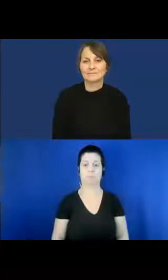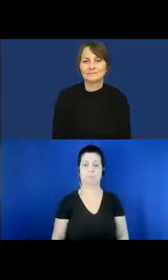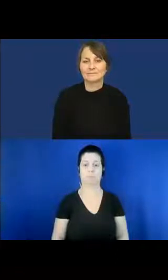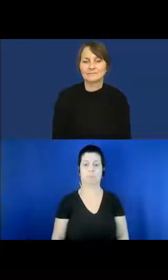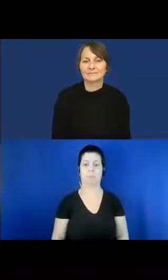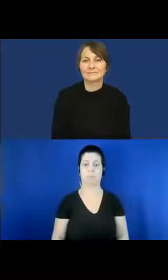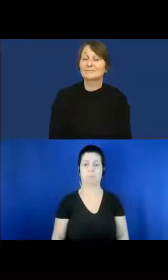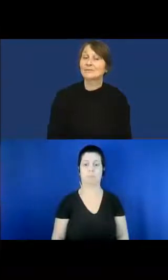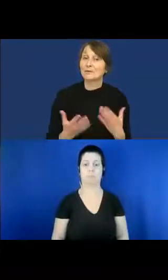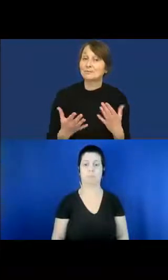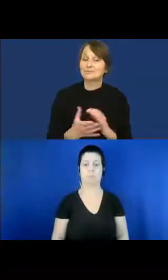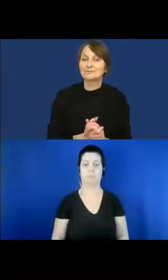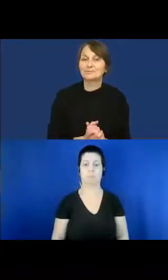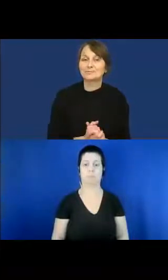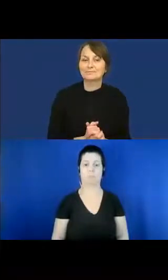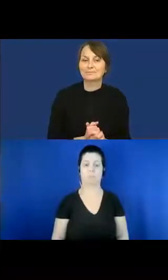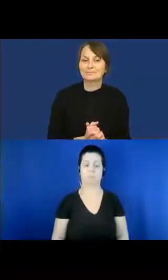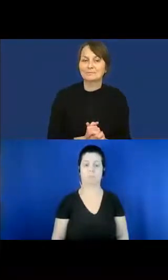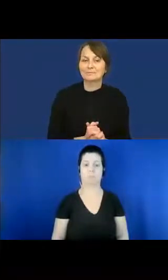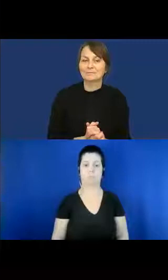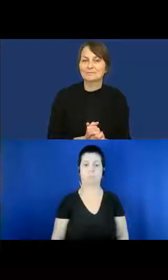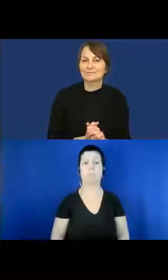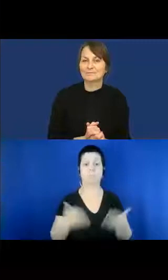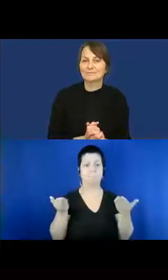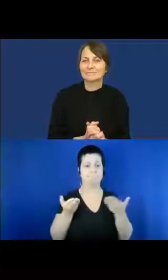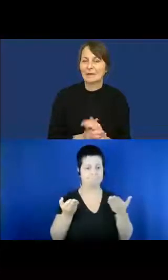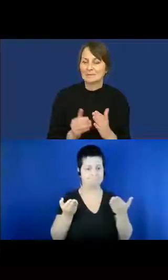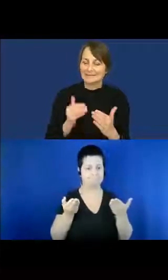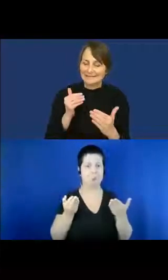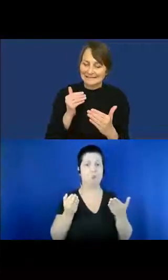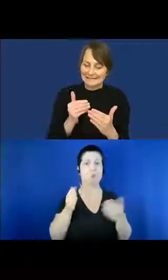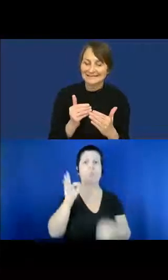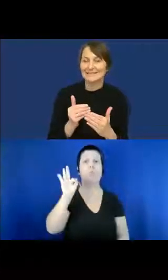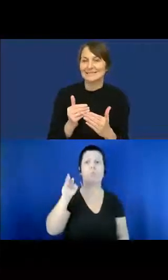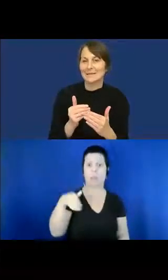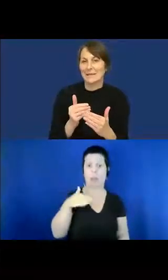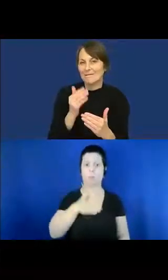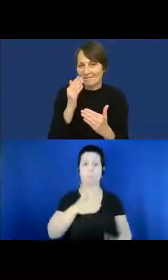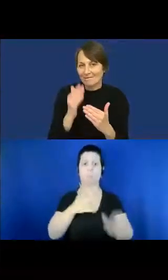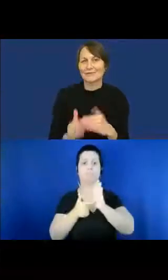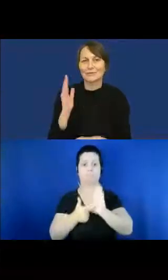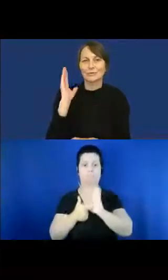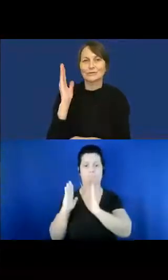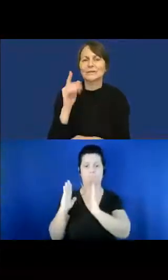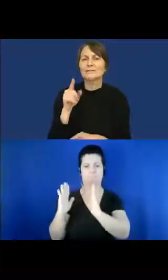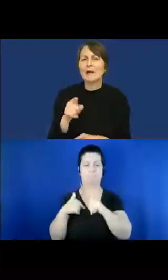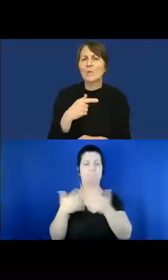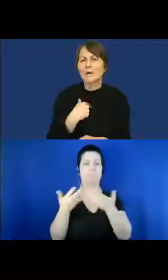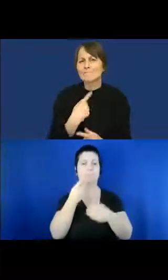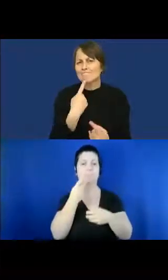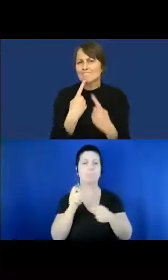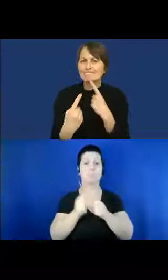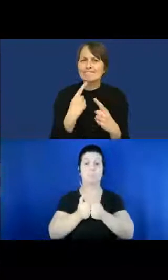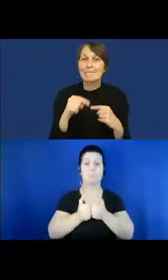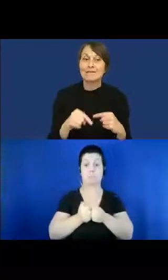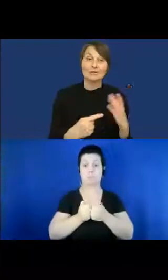So we are now in the last part of my presentation, and I want to talk more about how gamification and technology